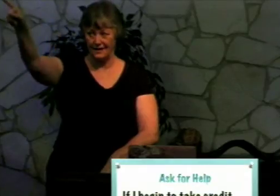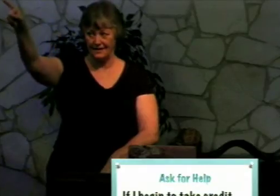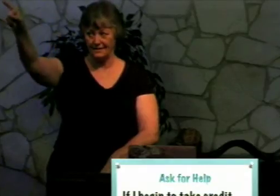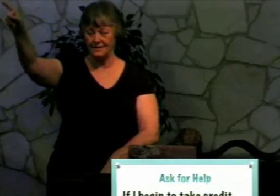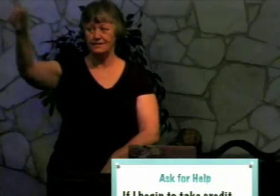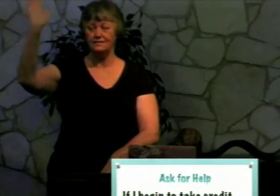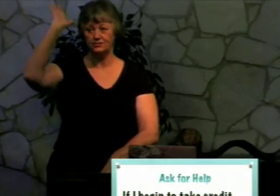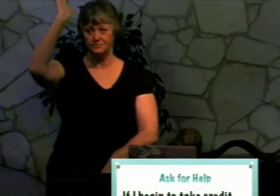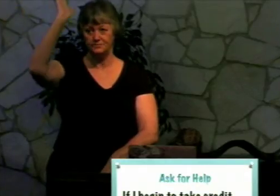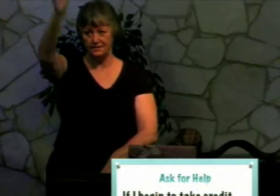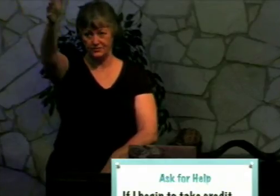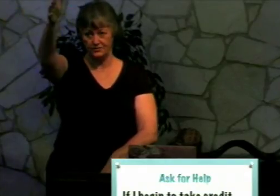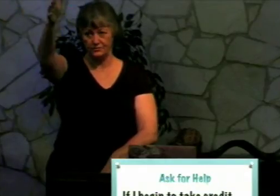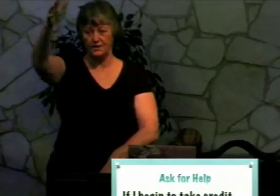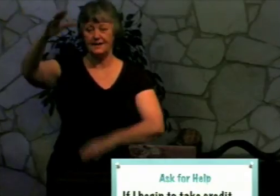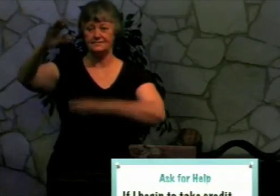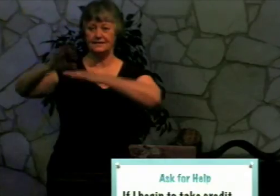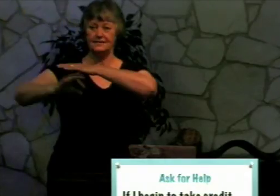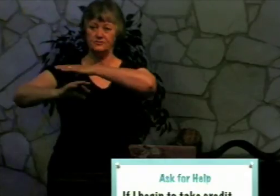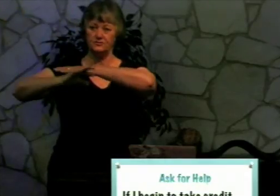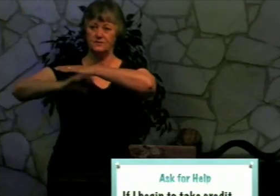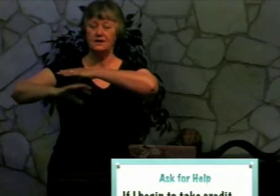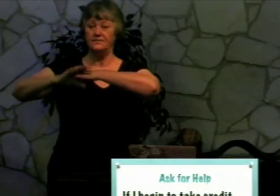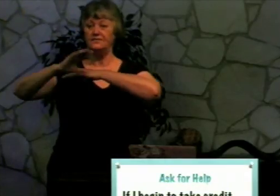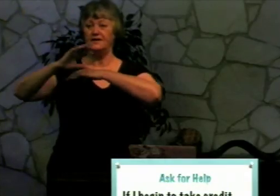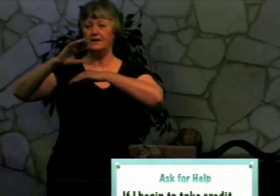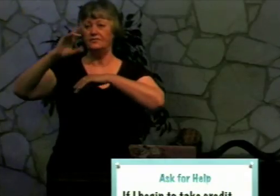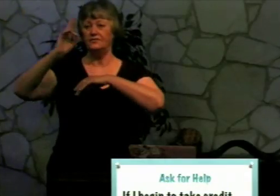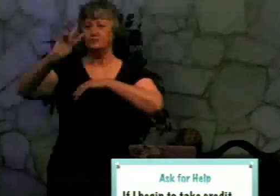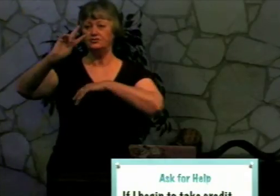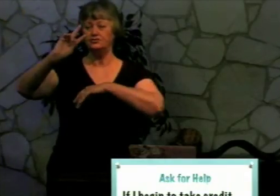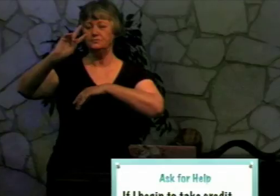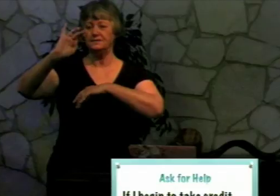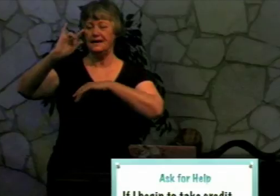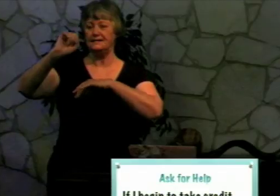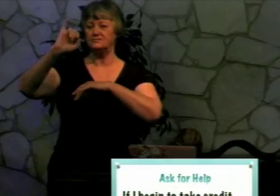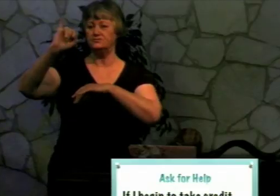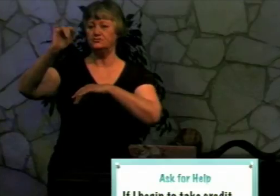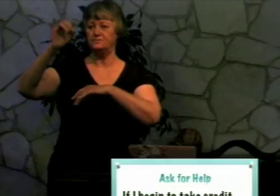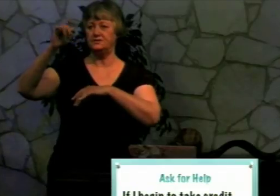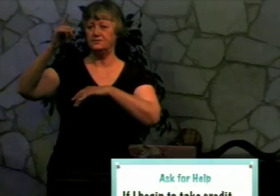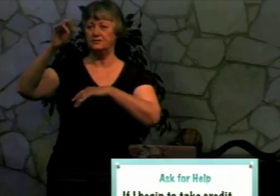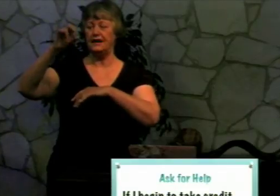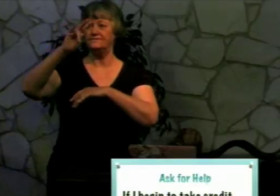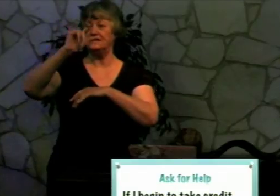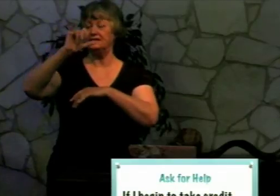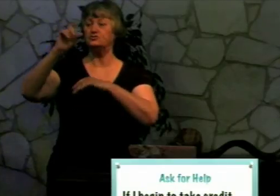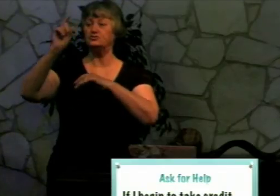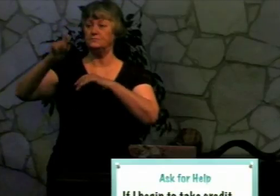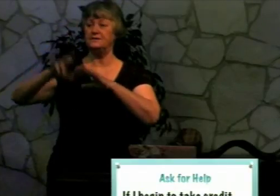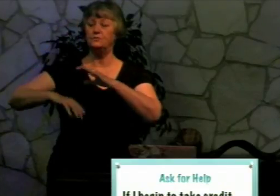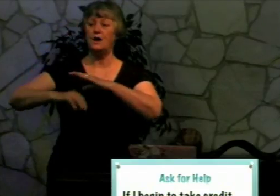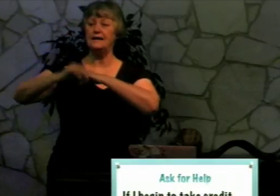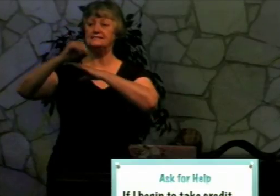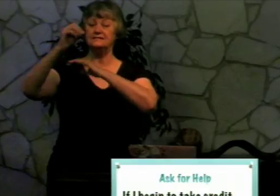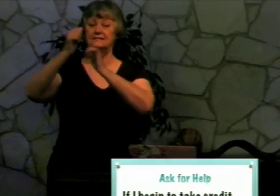right out here. It should be to the west, and it should, those two planets, Jupiter and Venus, should be rising